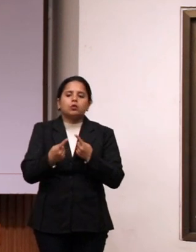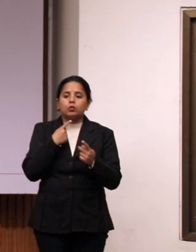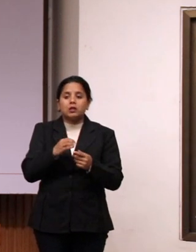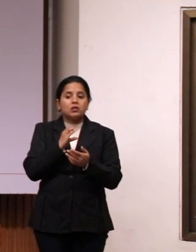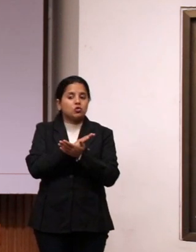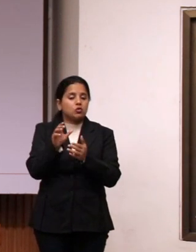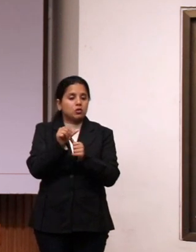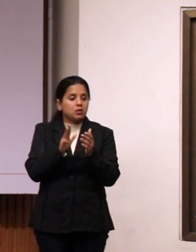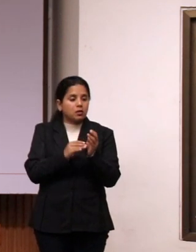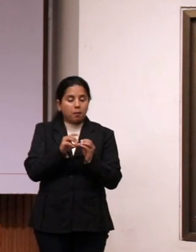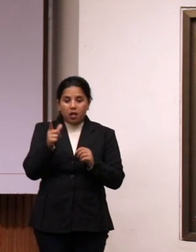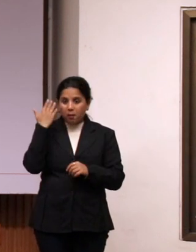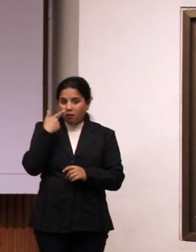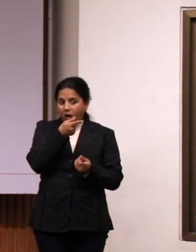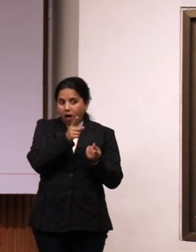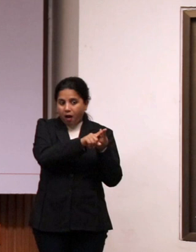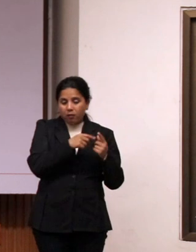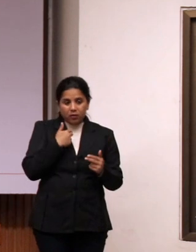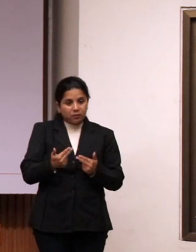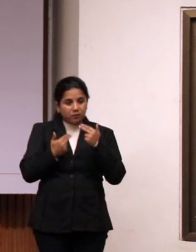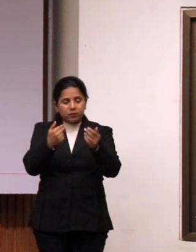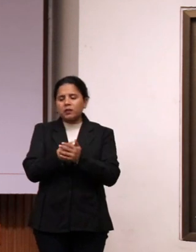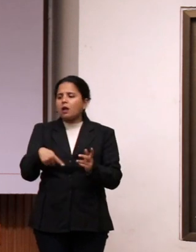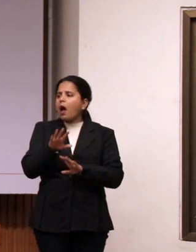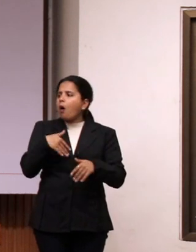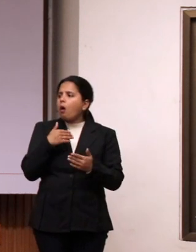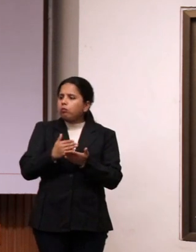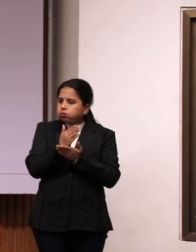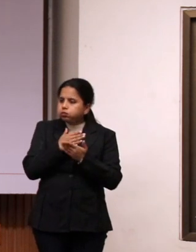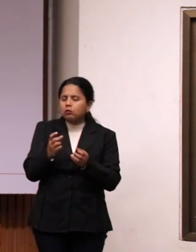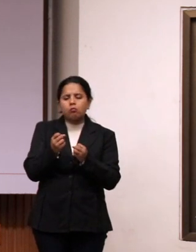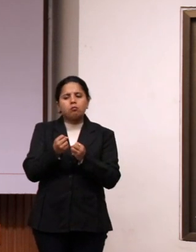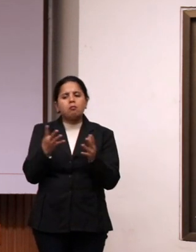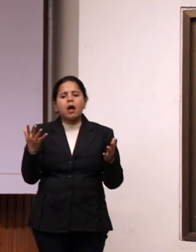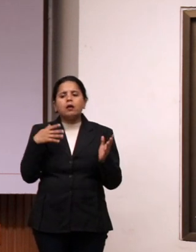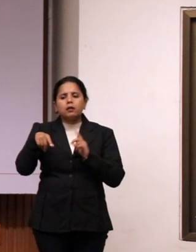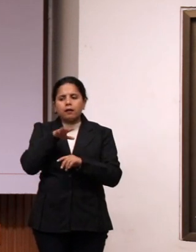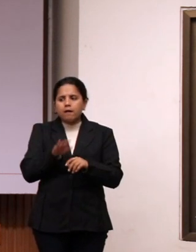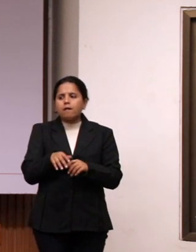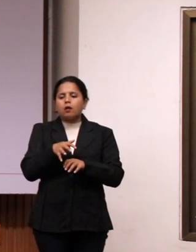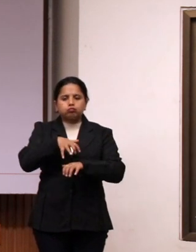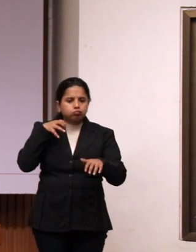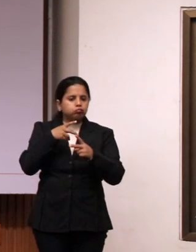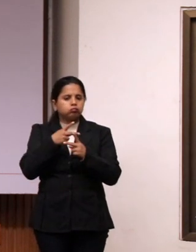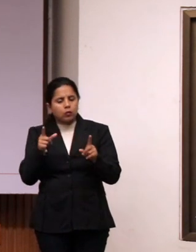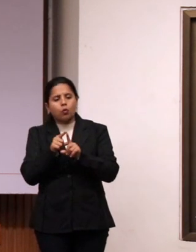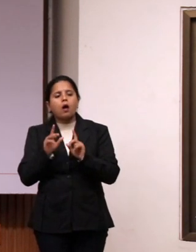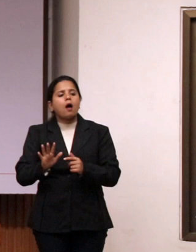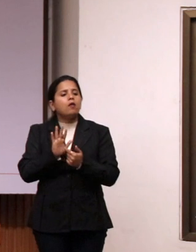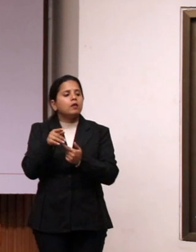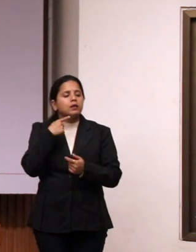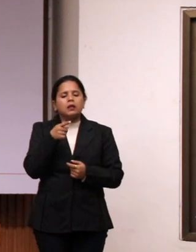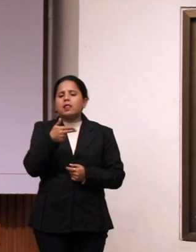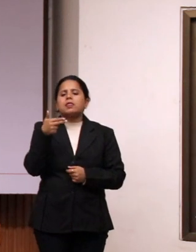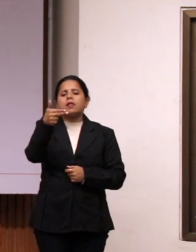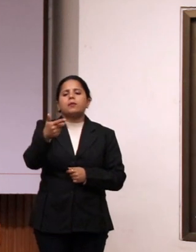Chambal, looking at those Chambal ravines, and how we have eliminated many species, especially prosopis in our area, that what you call as, they